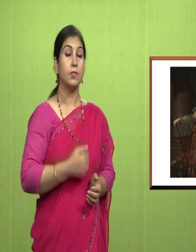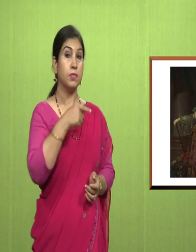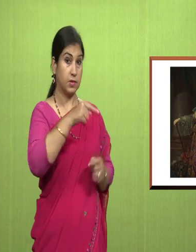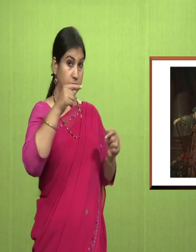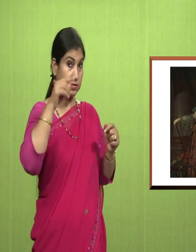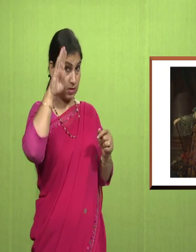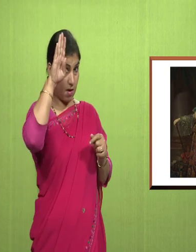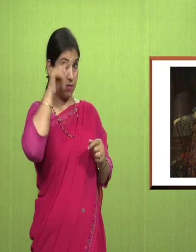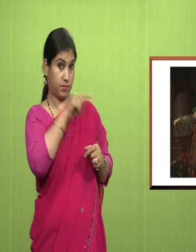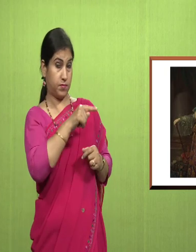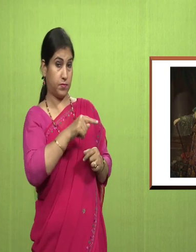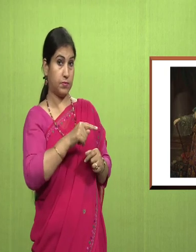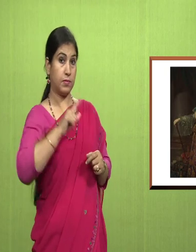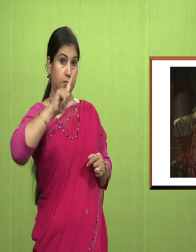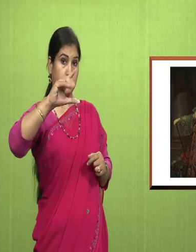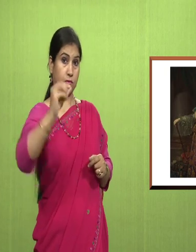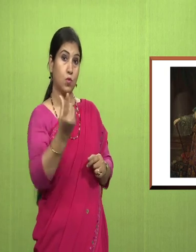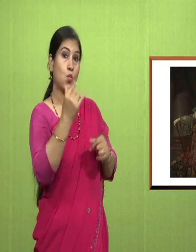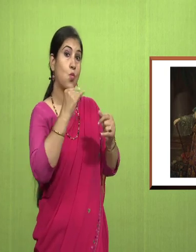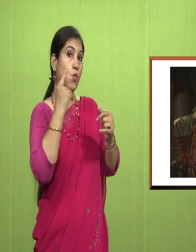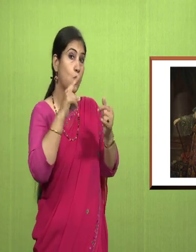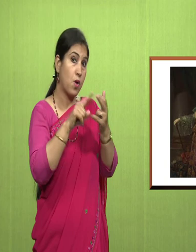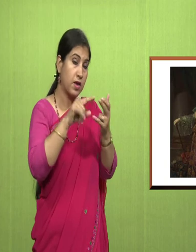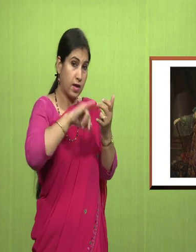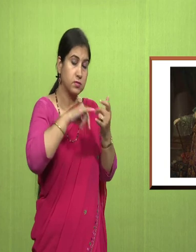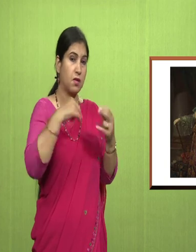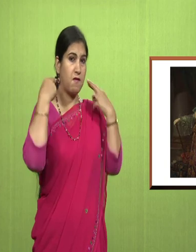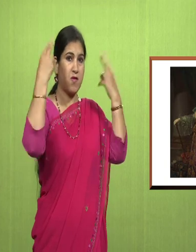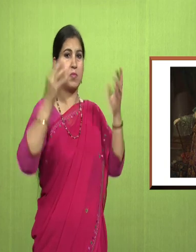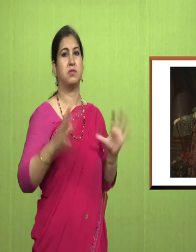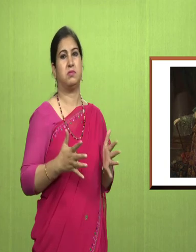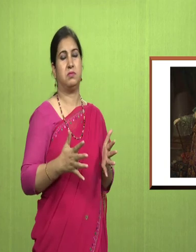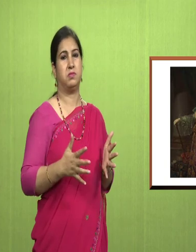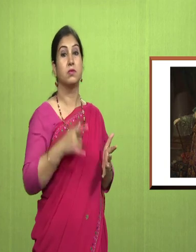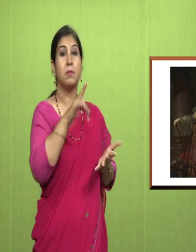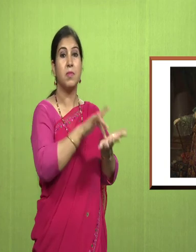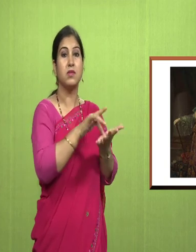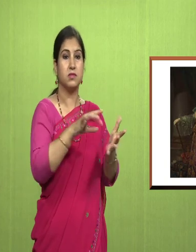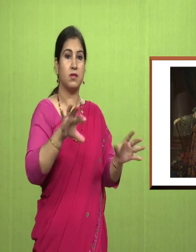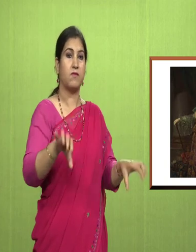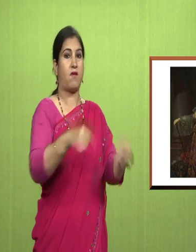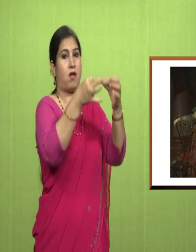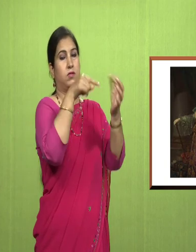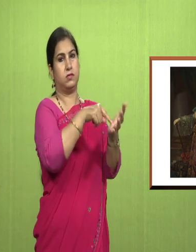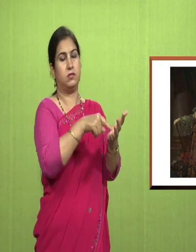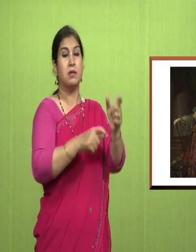This king, Louis, was not popular in France and